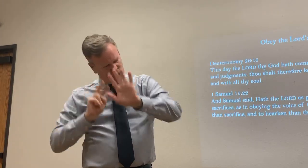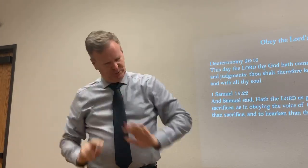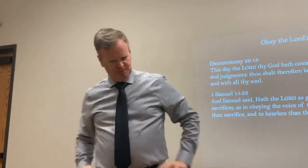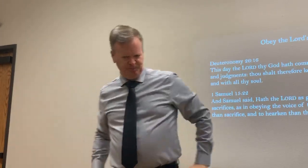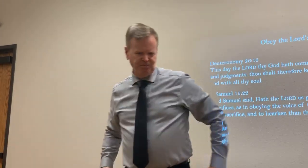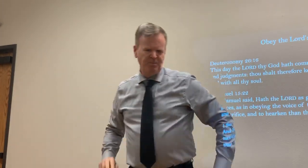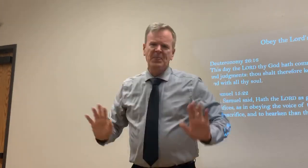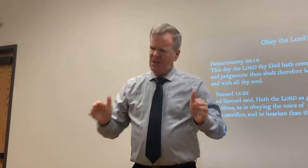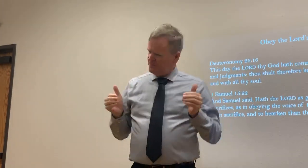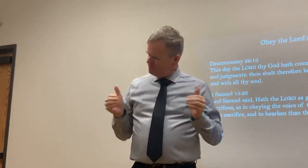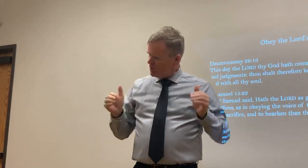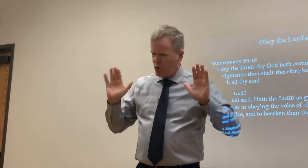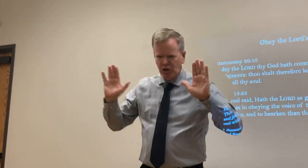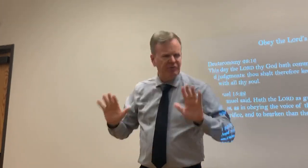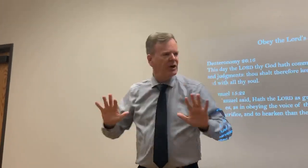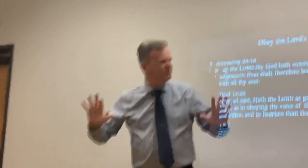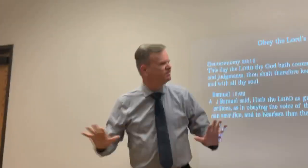pastor didn't want this to happen just then. He said, you need to wait.